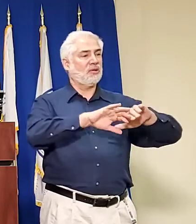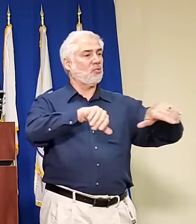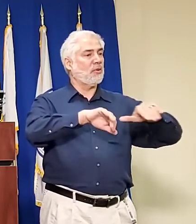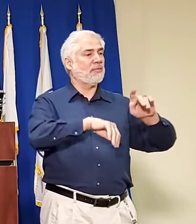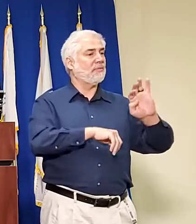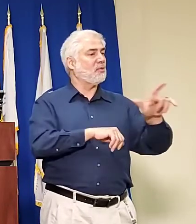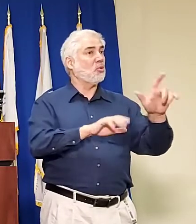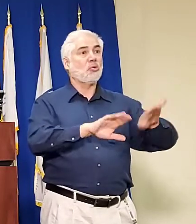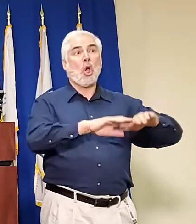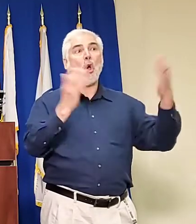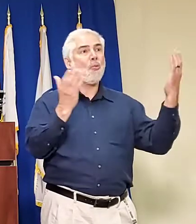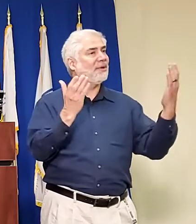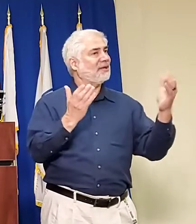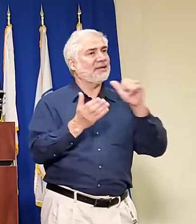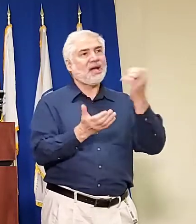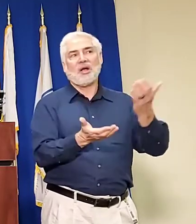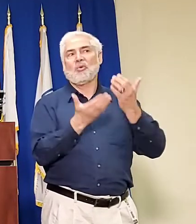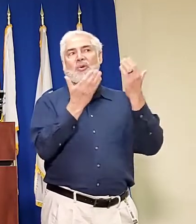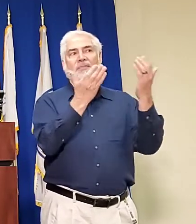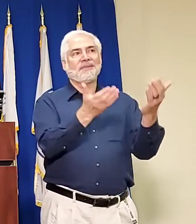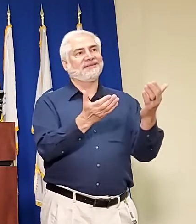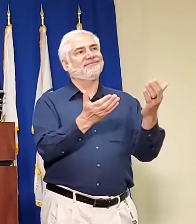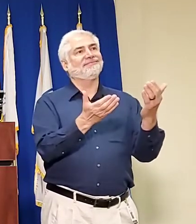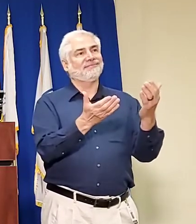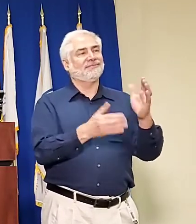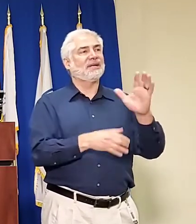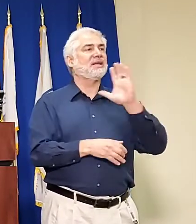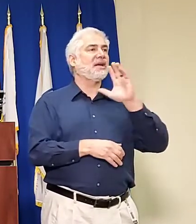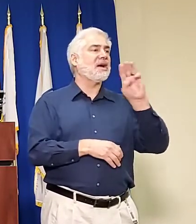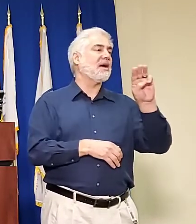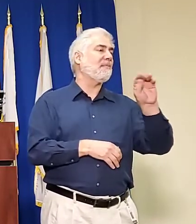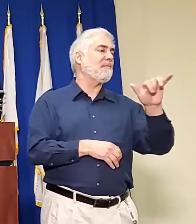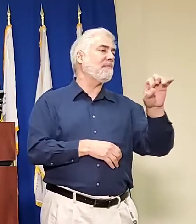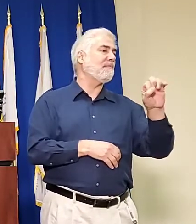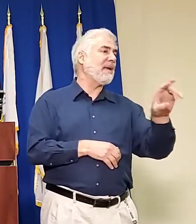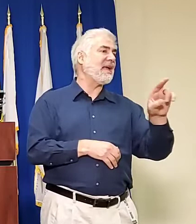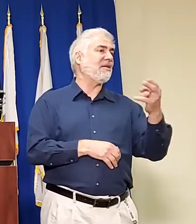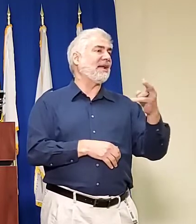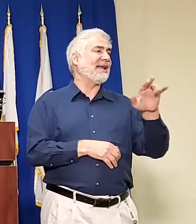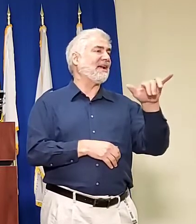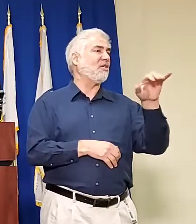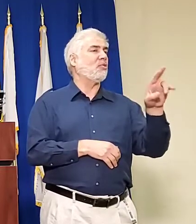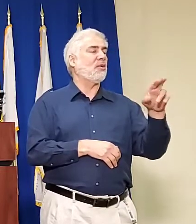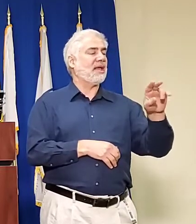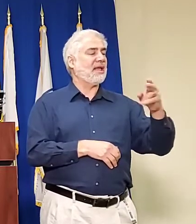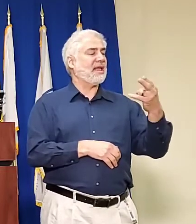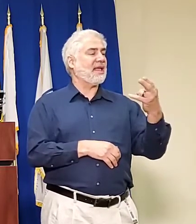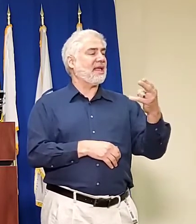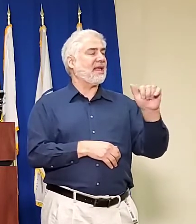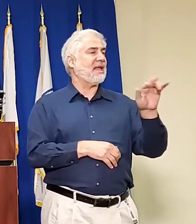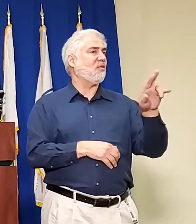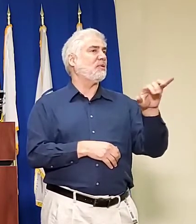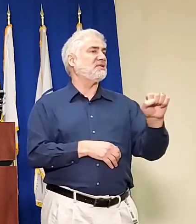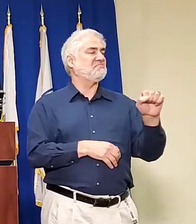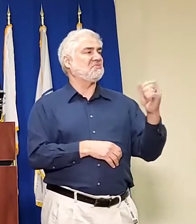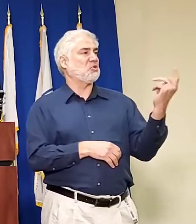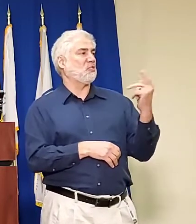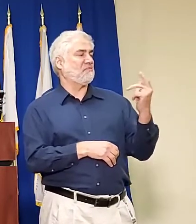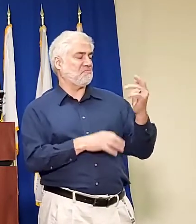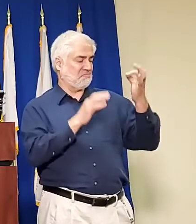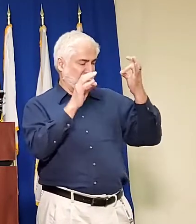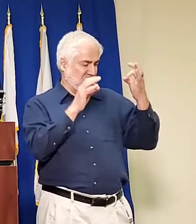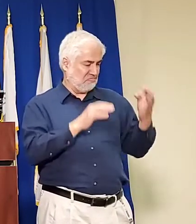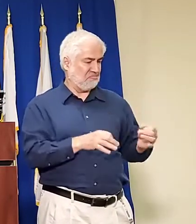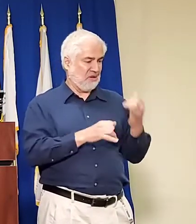open. I will be talking with Mayor Harris today, and we'll make a final written recommendation, but across